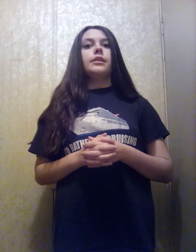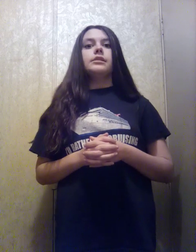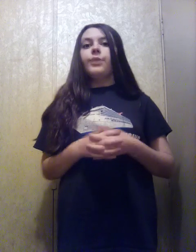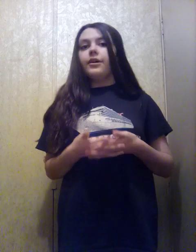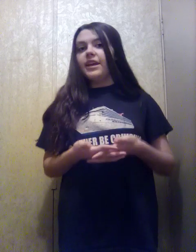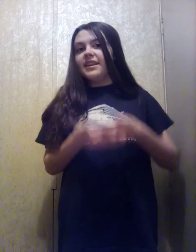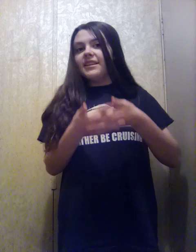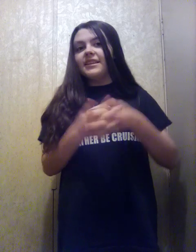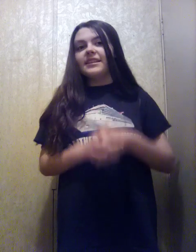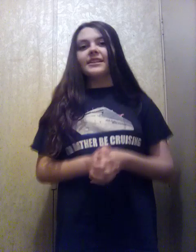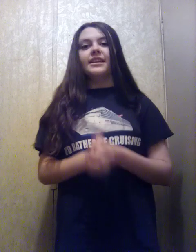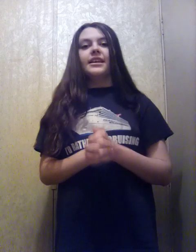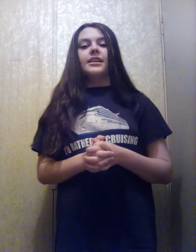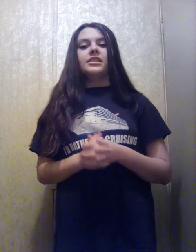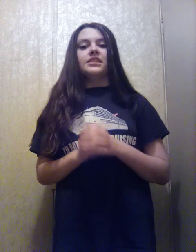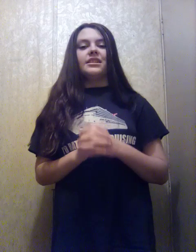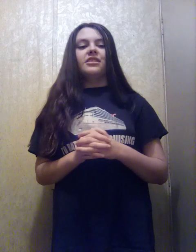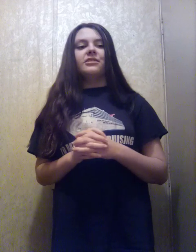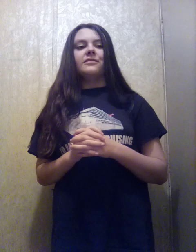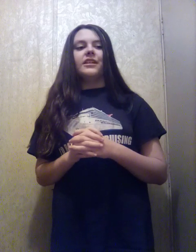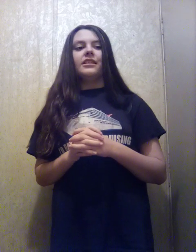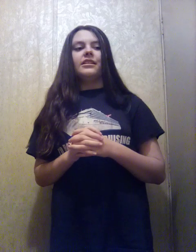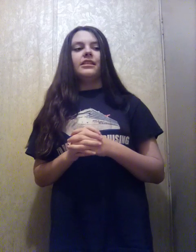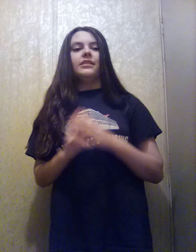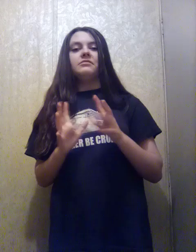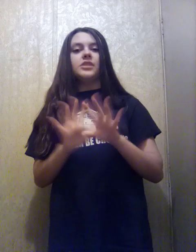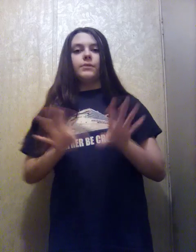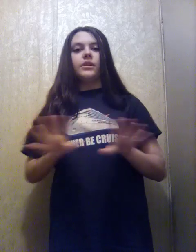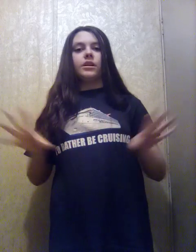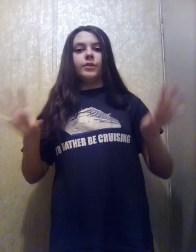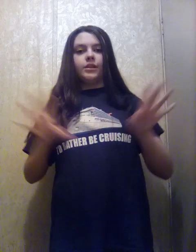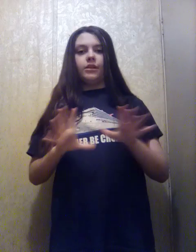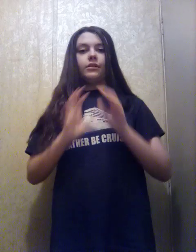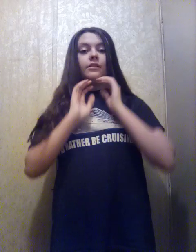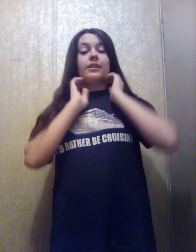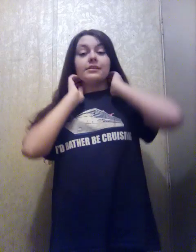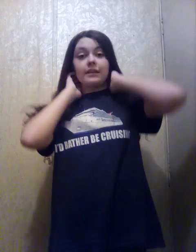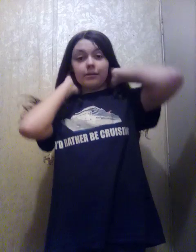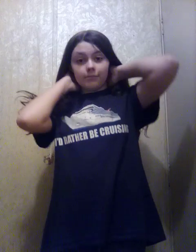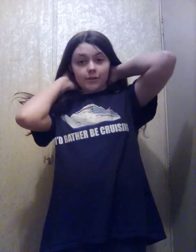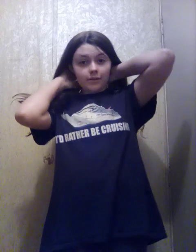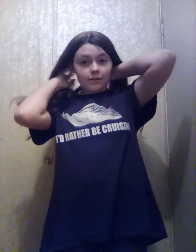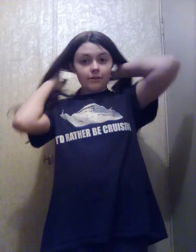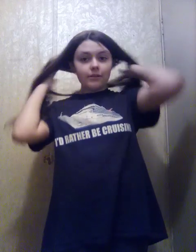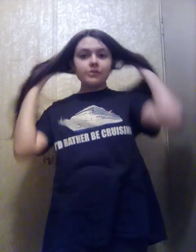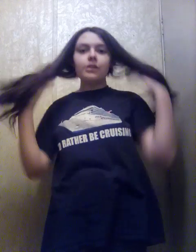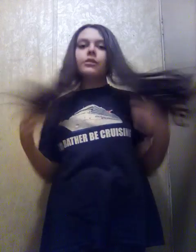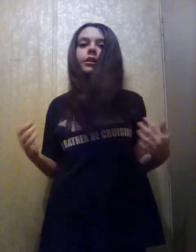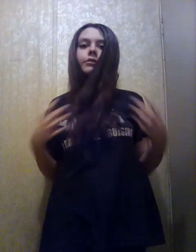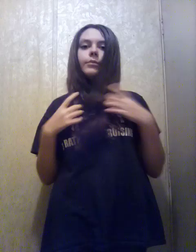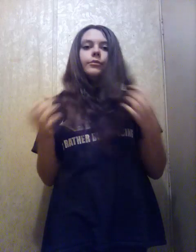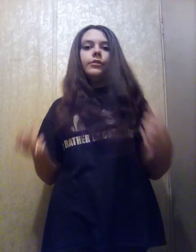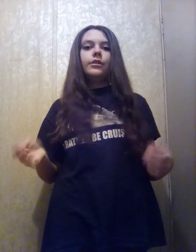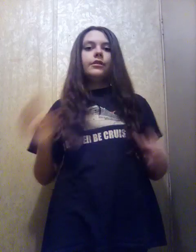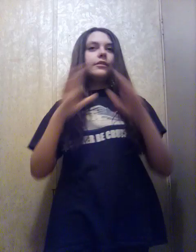that's about it. So I just wanted to come on here and clear things up. Let y'all know a bit more,